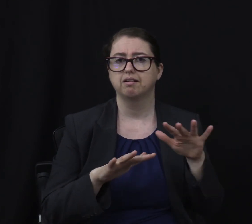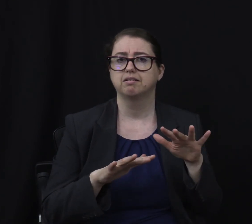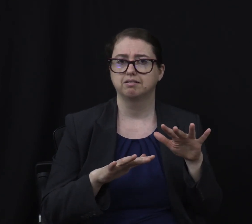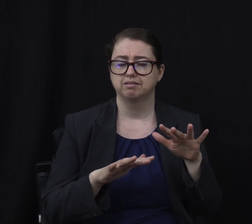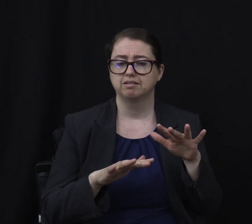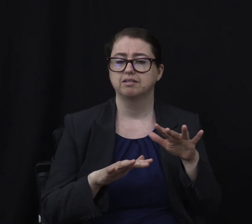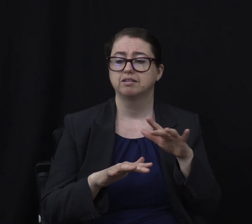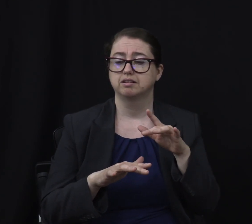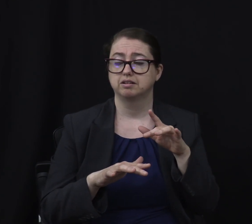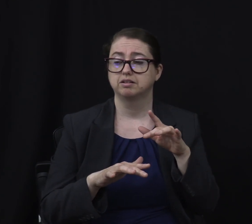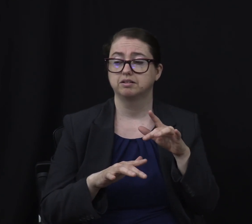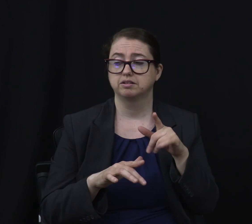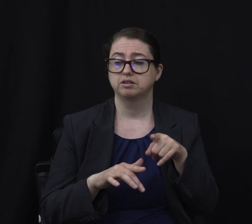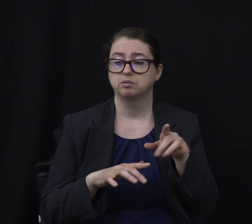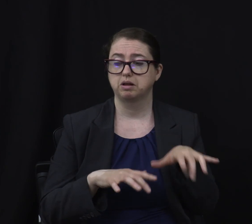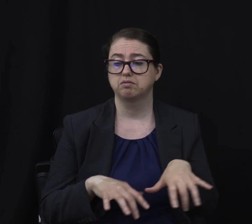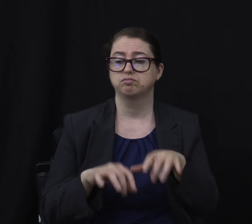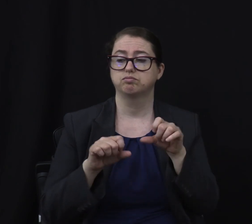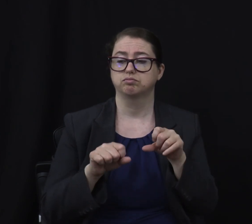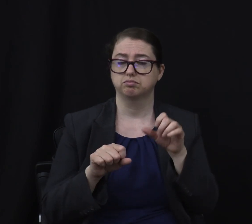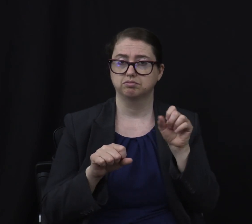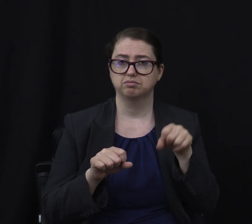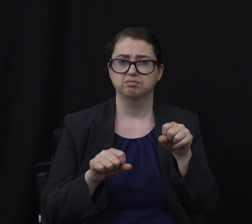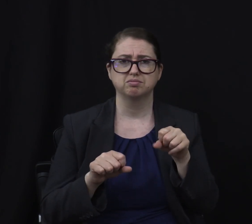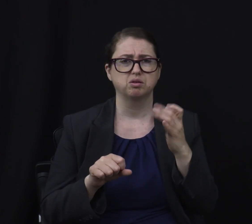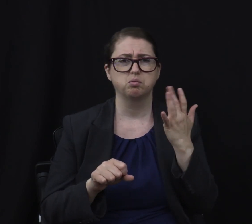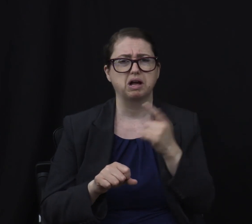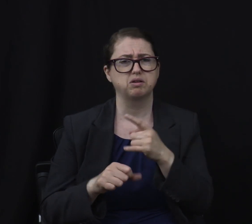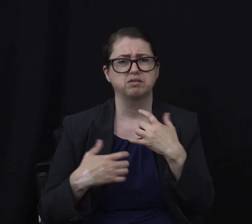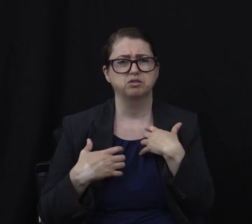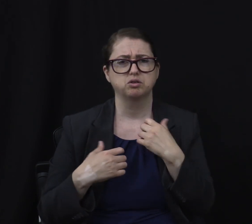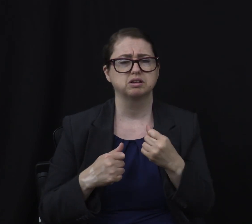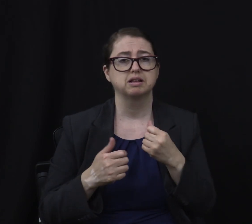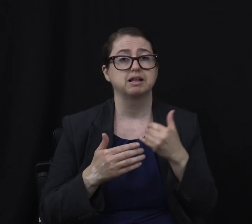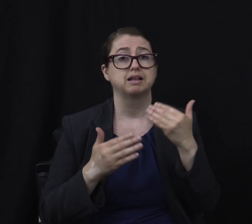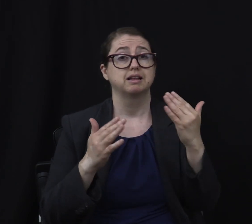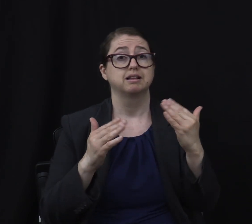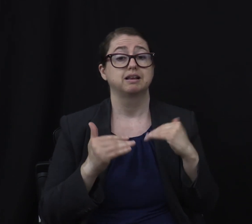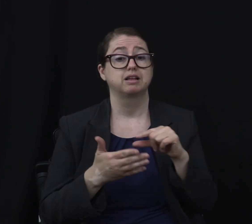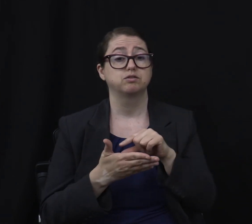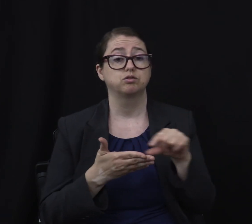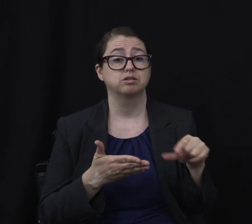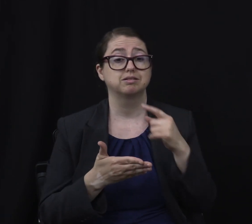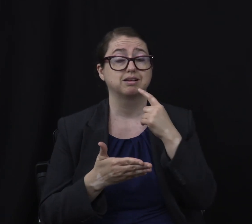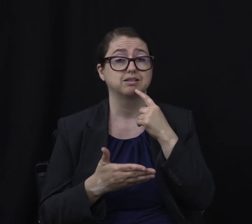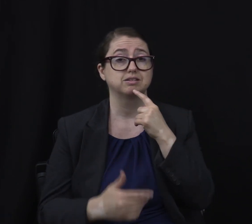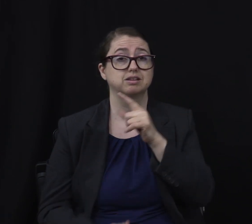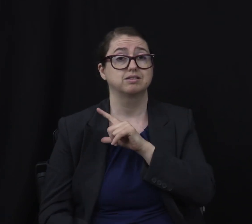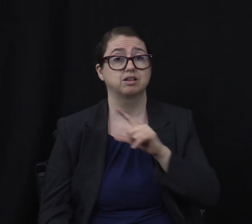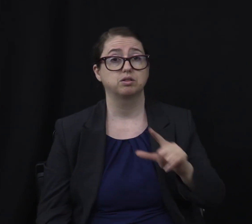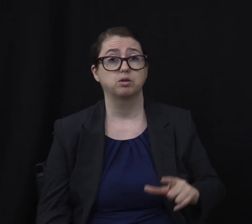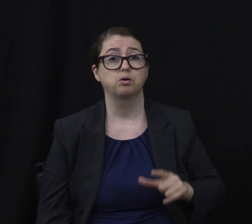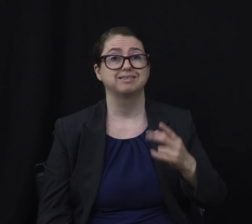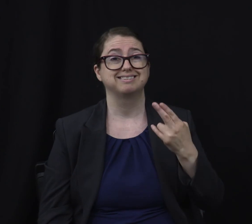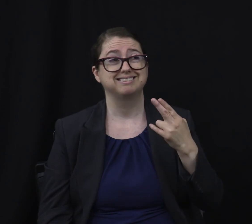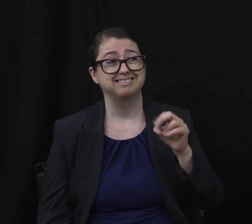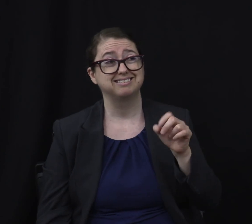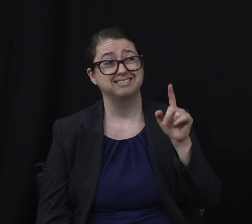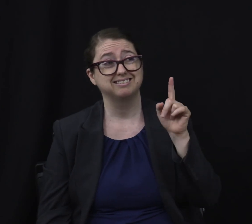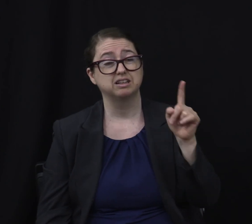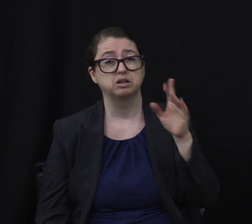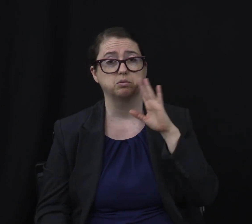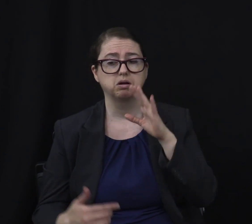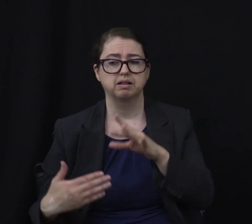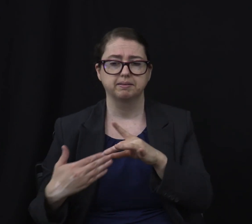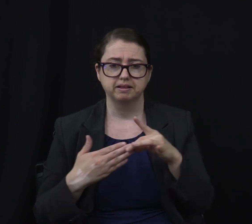inherit it. And why should you have courage? He says in the next verse, and the Lord He is the one that goes before you. He